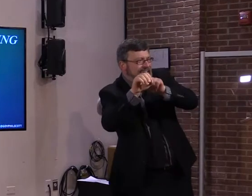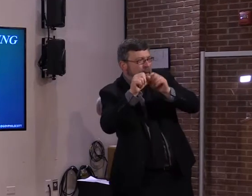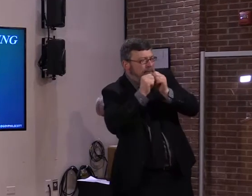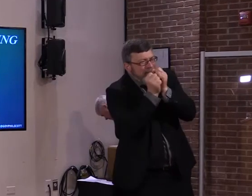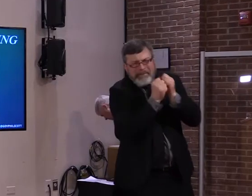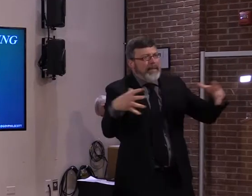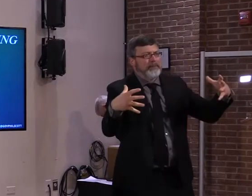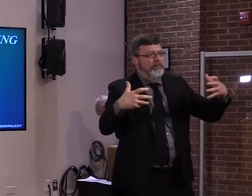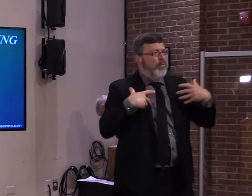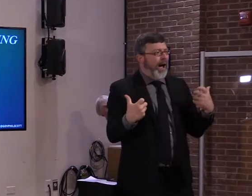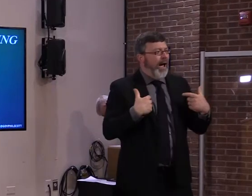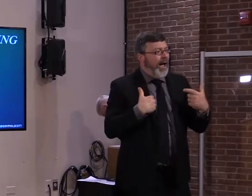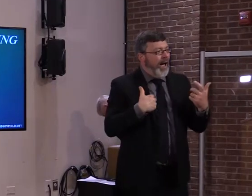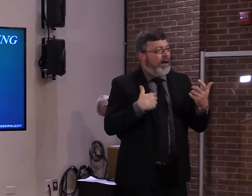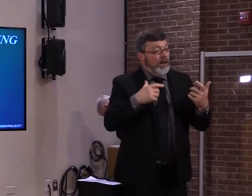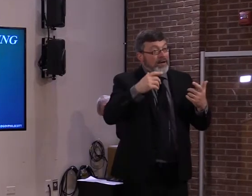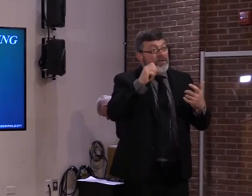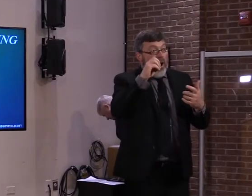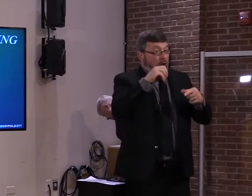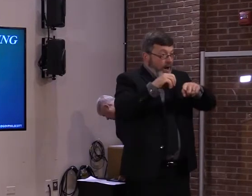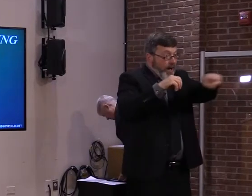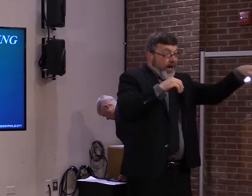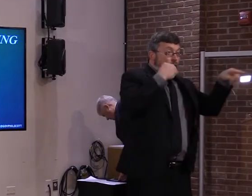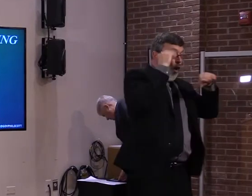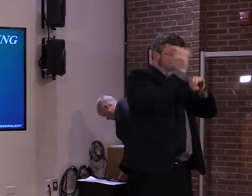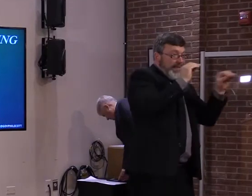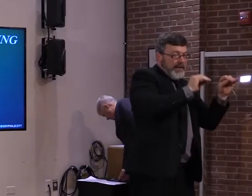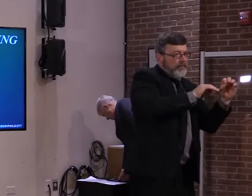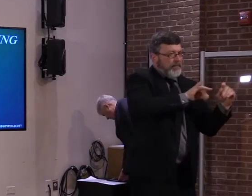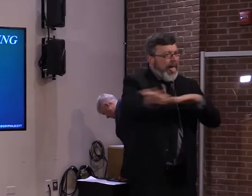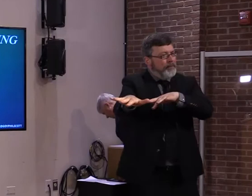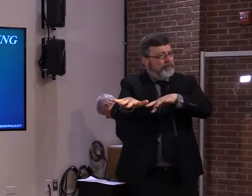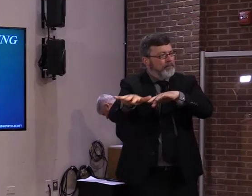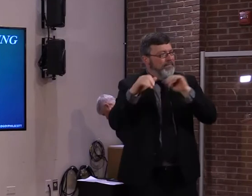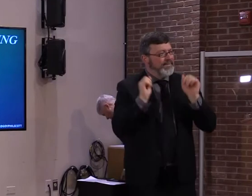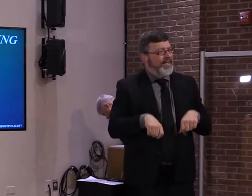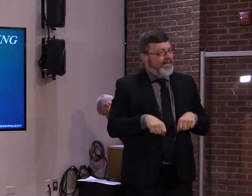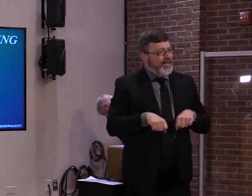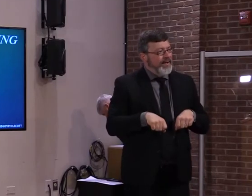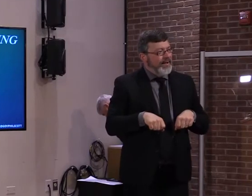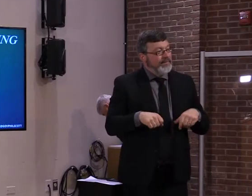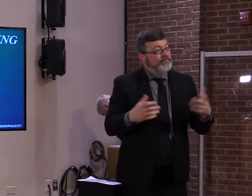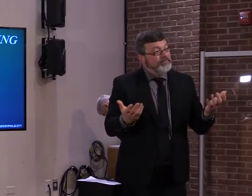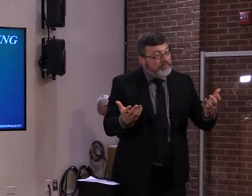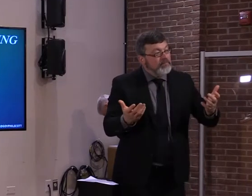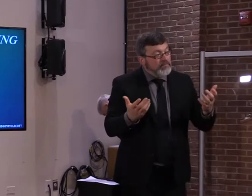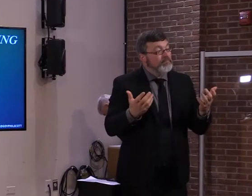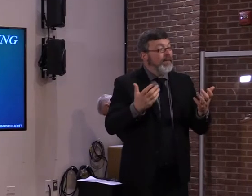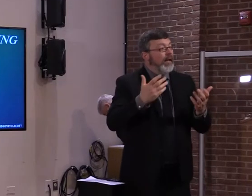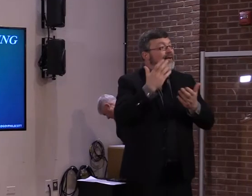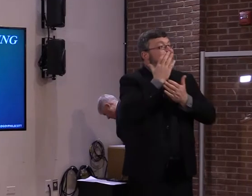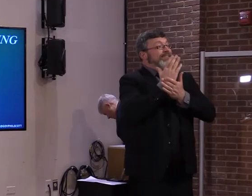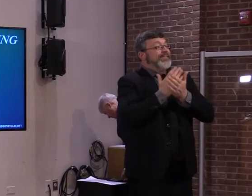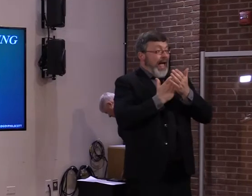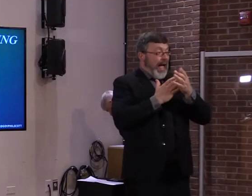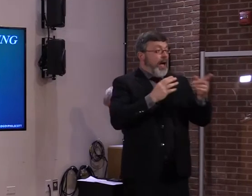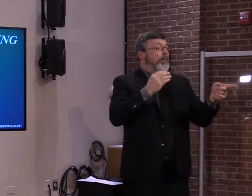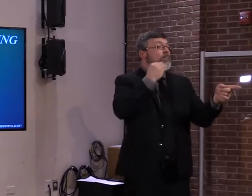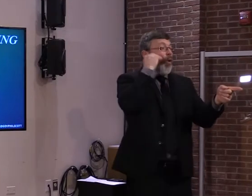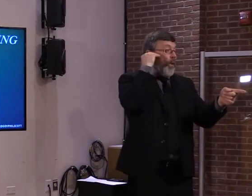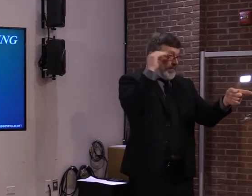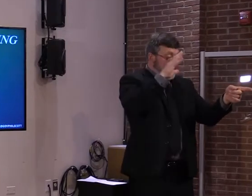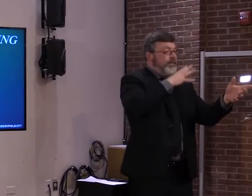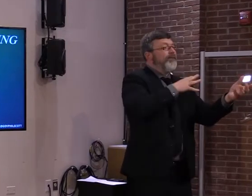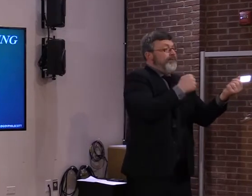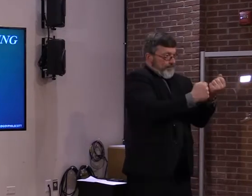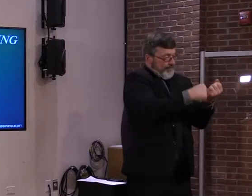have a situation that we need to rectify. In terms of build it and they will come, I hope so,